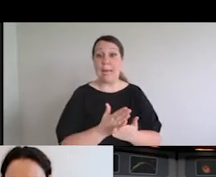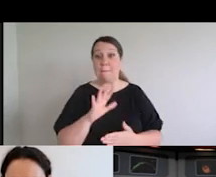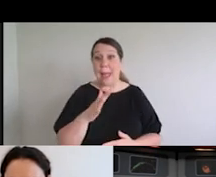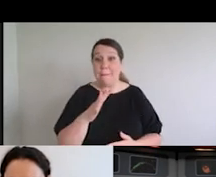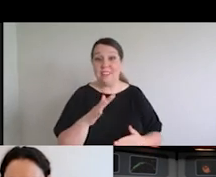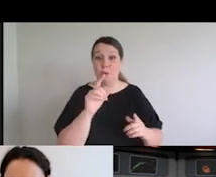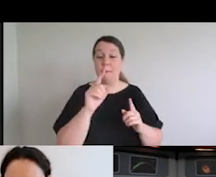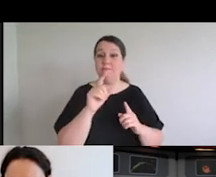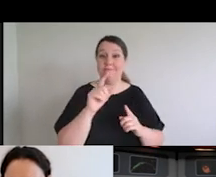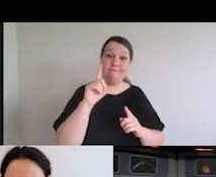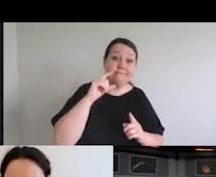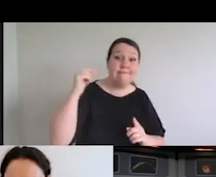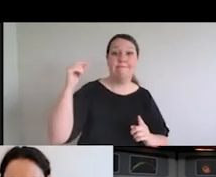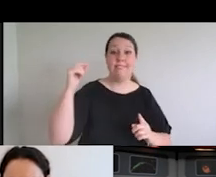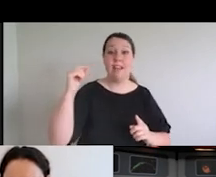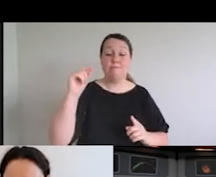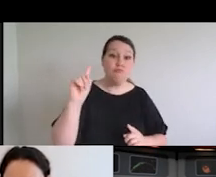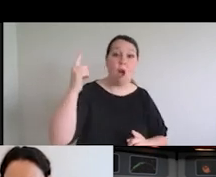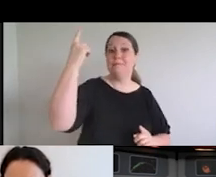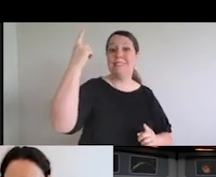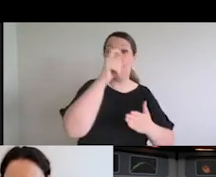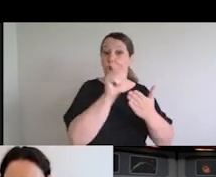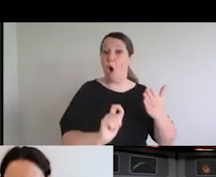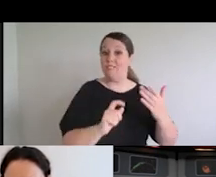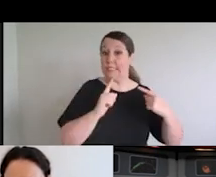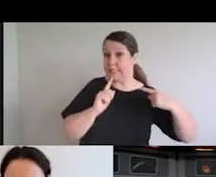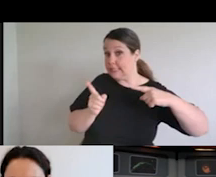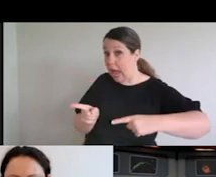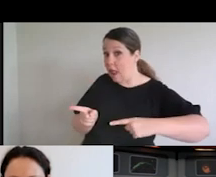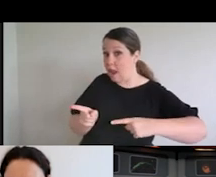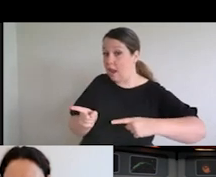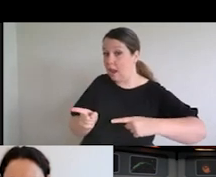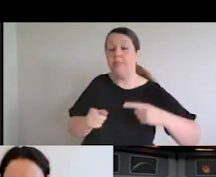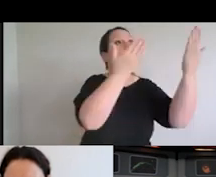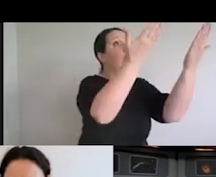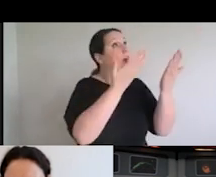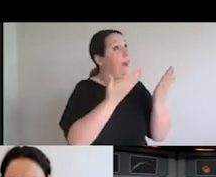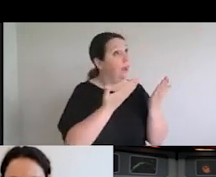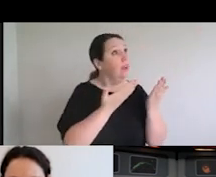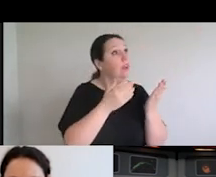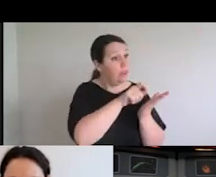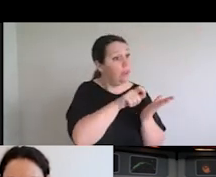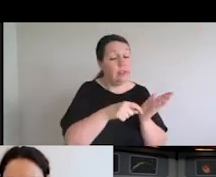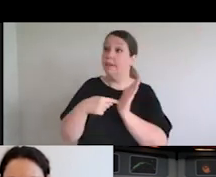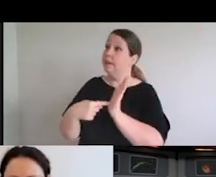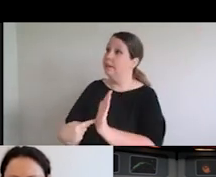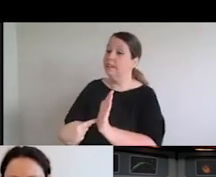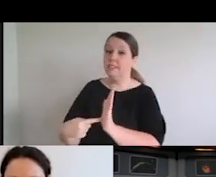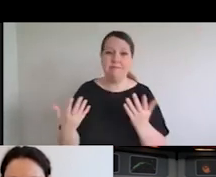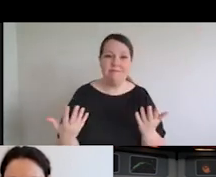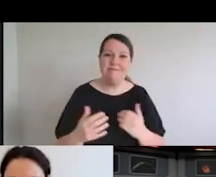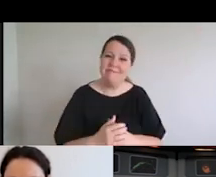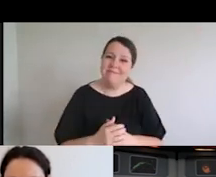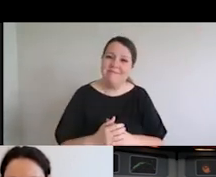is where it matters to get to politicians one at a time and get them through Parliament, which makes the